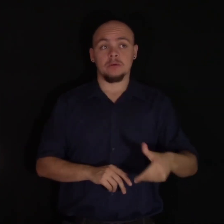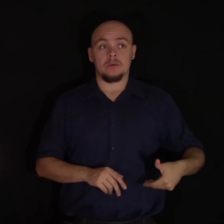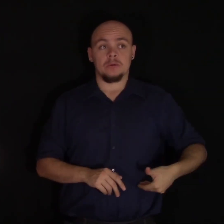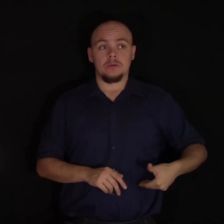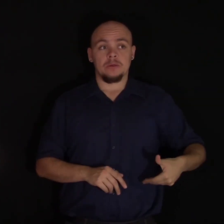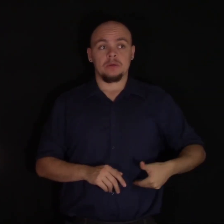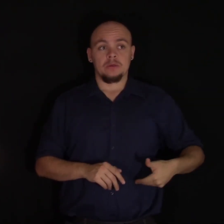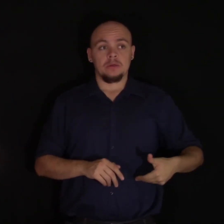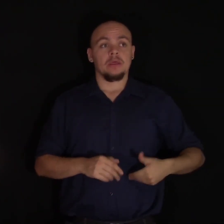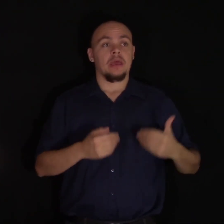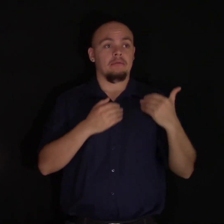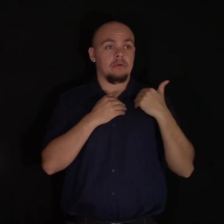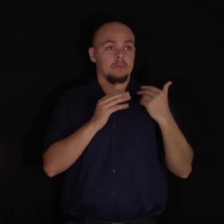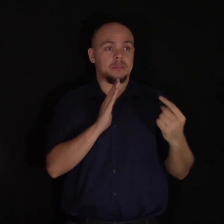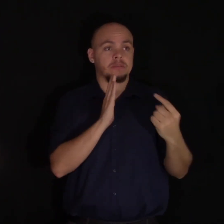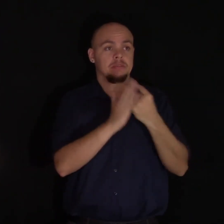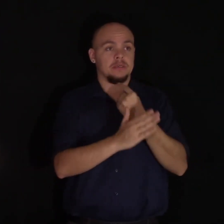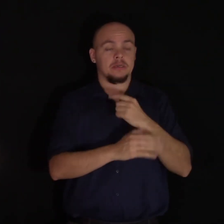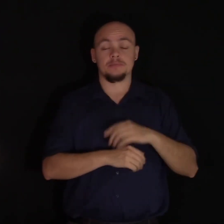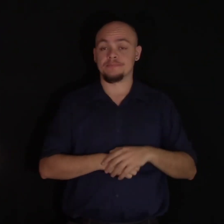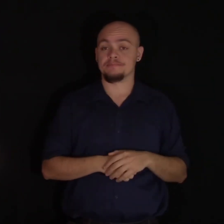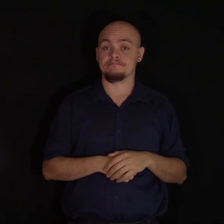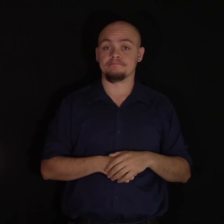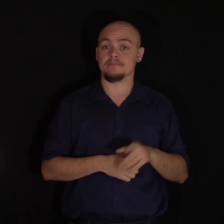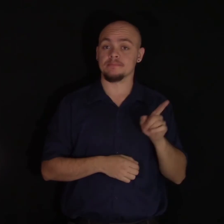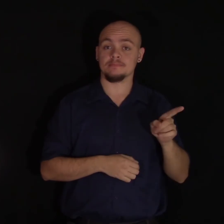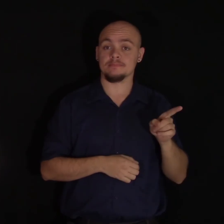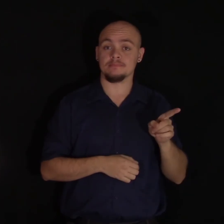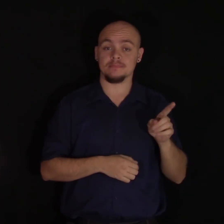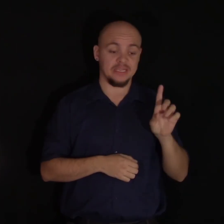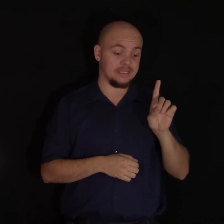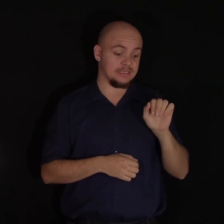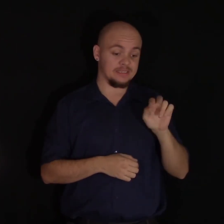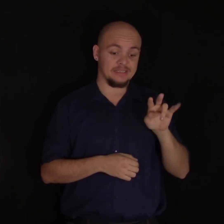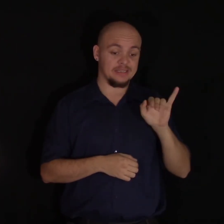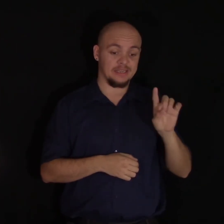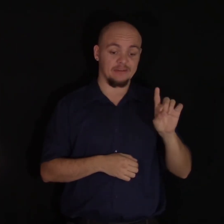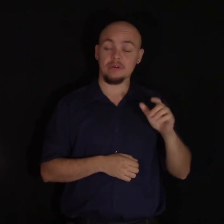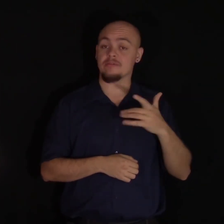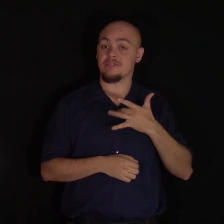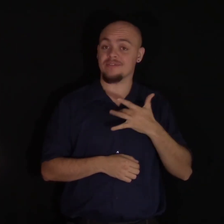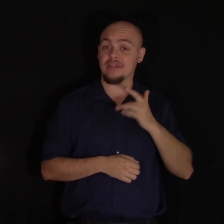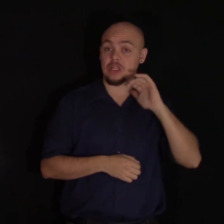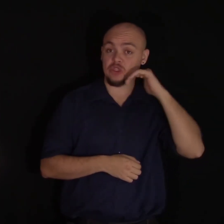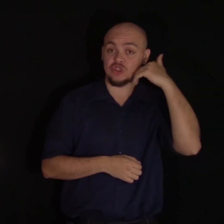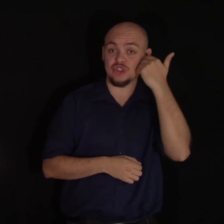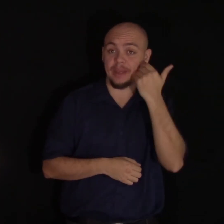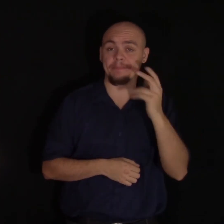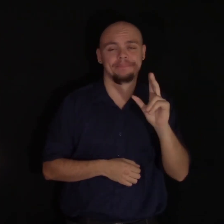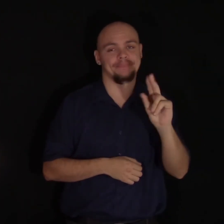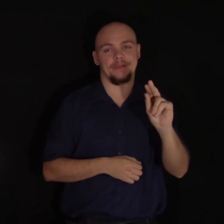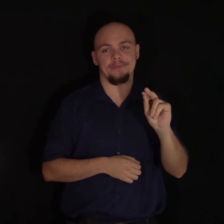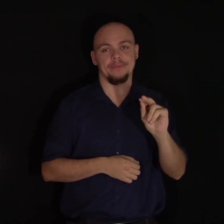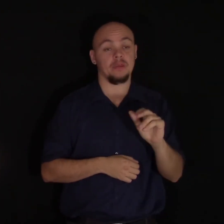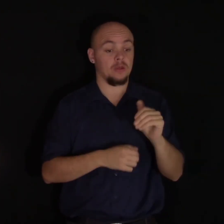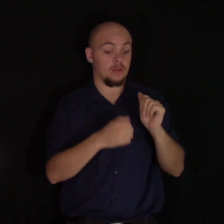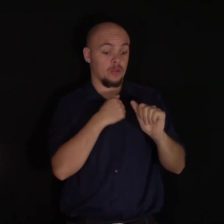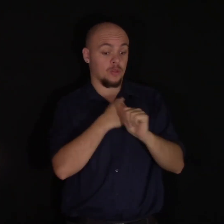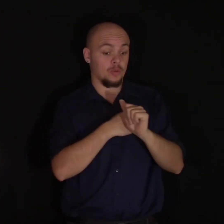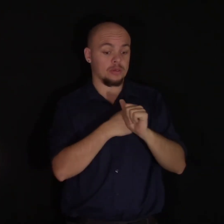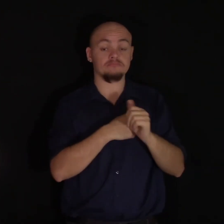religious obligation. David wasn't ashamed of who he was. Even in the face of threats, he stayed